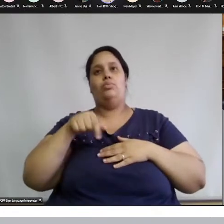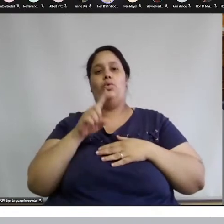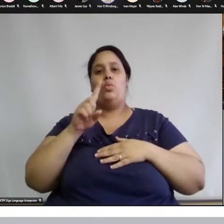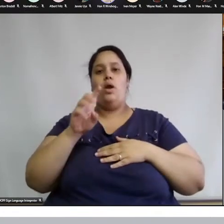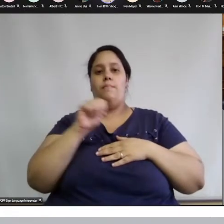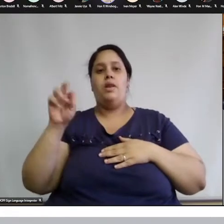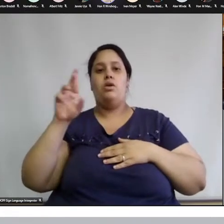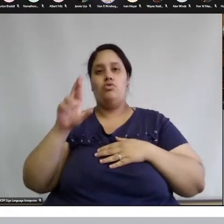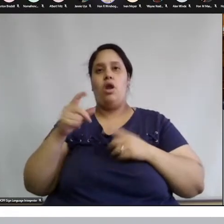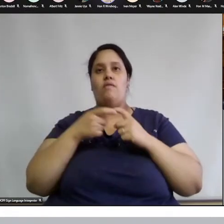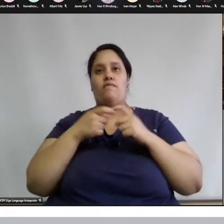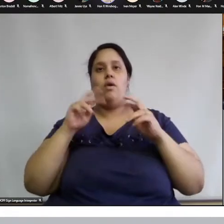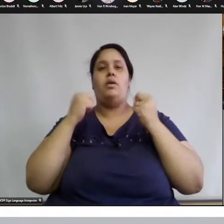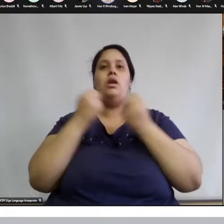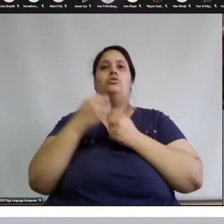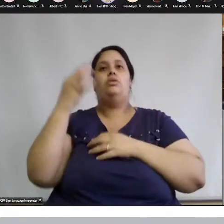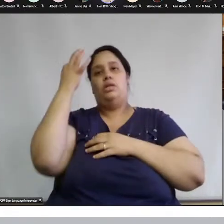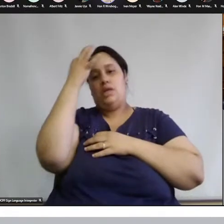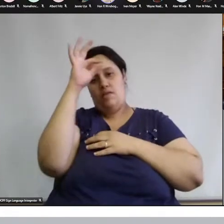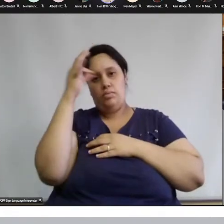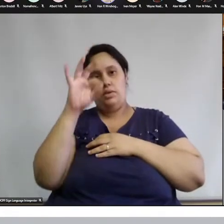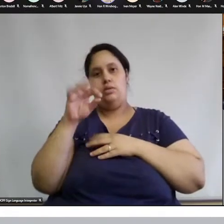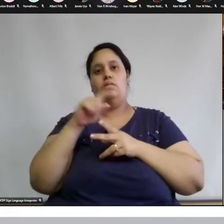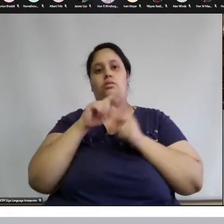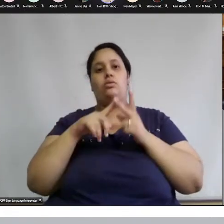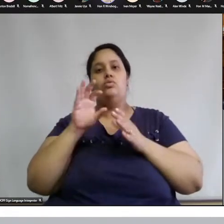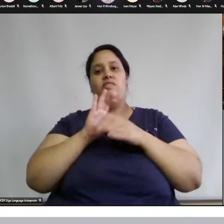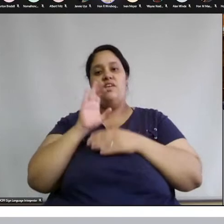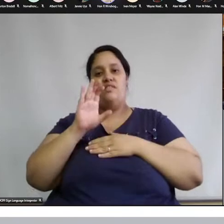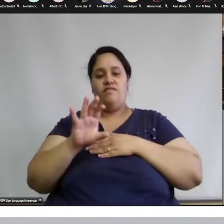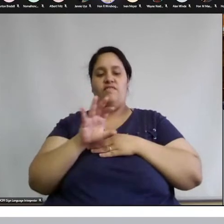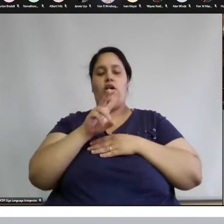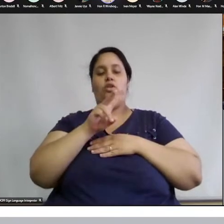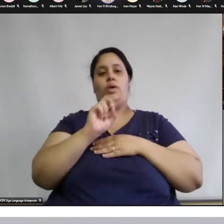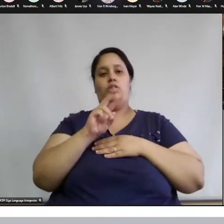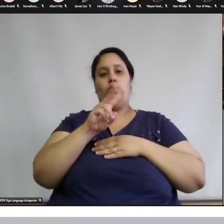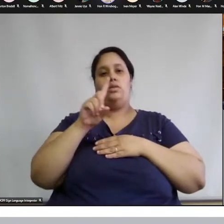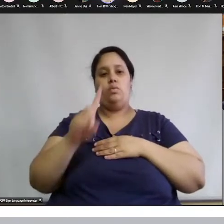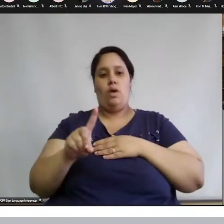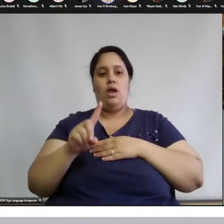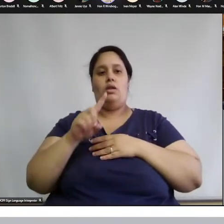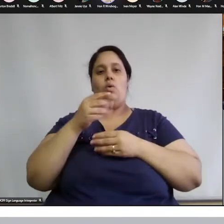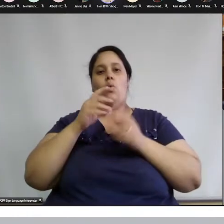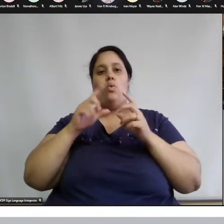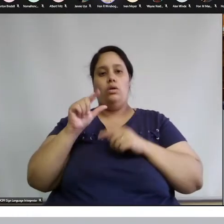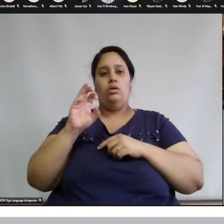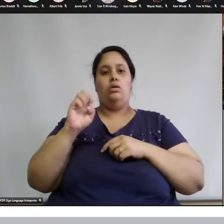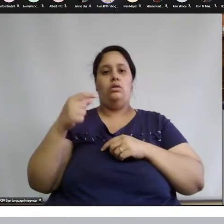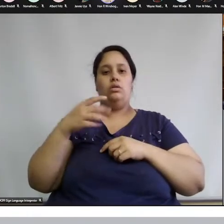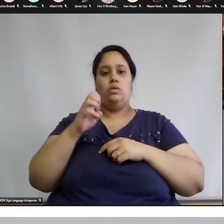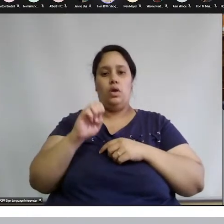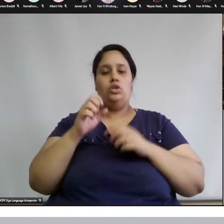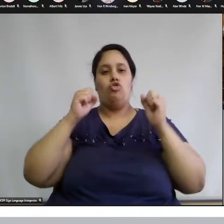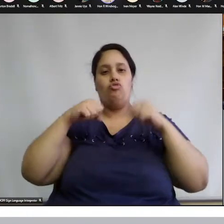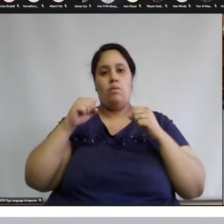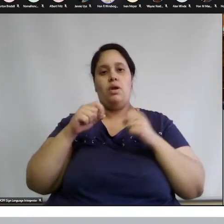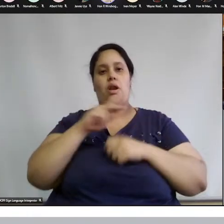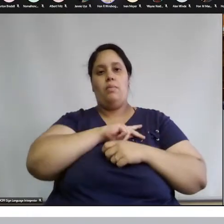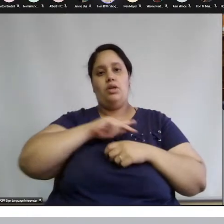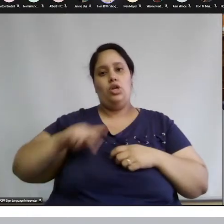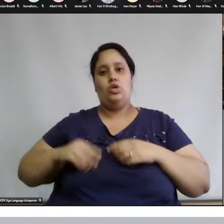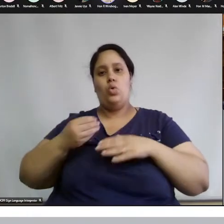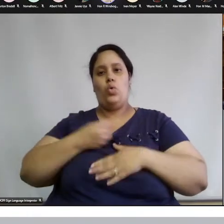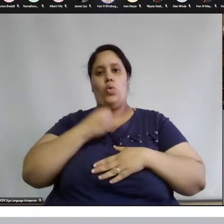626.1 million from the national government to fund the 2021 wage agreement and the Presidential Youth